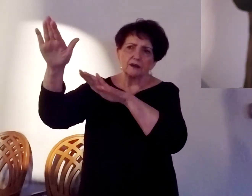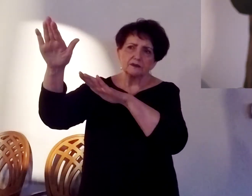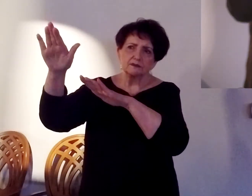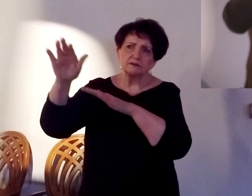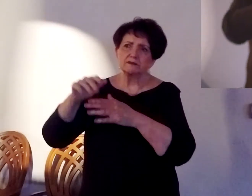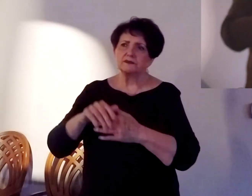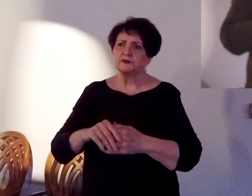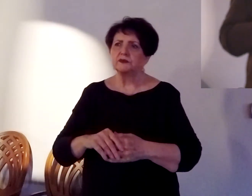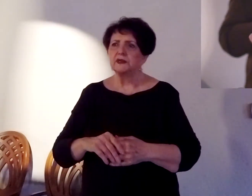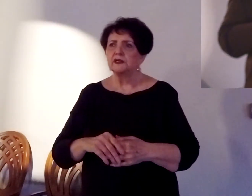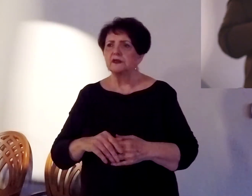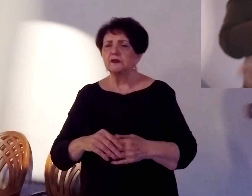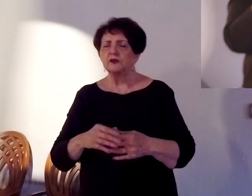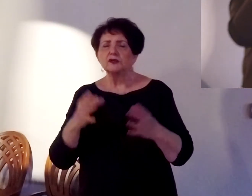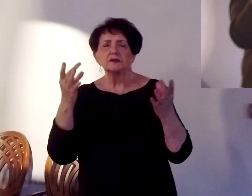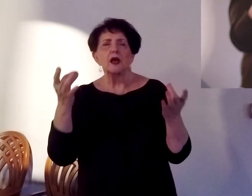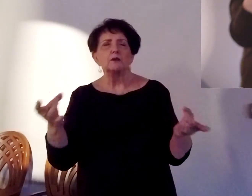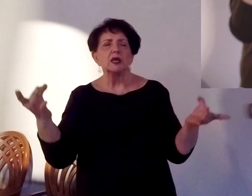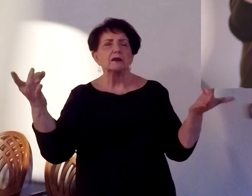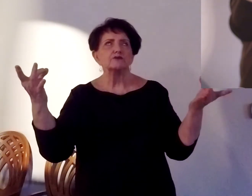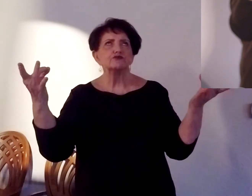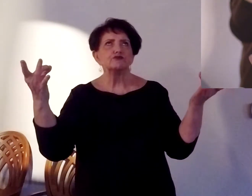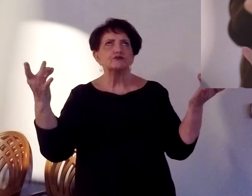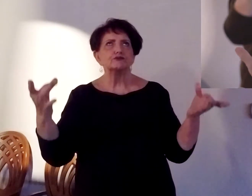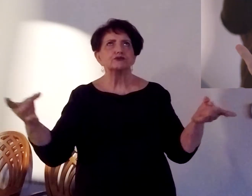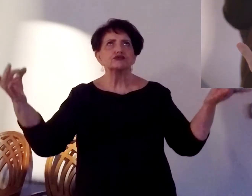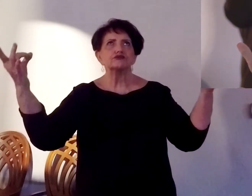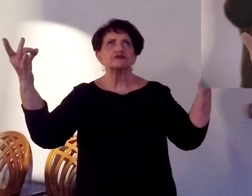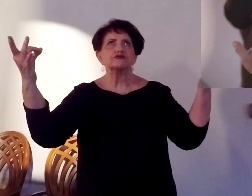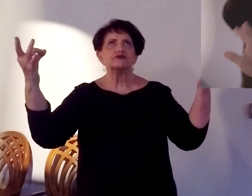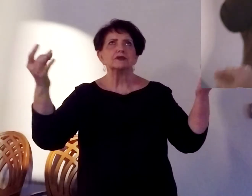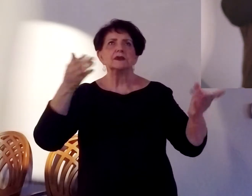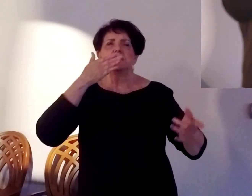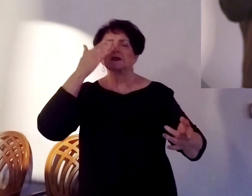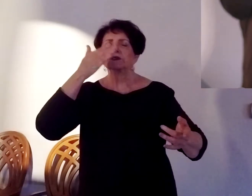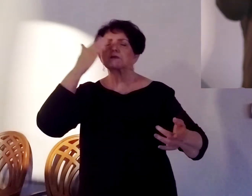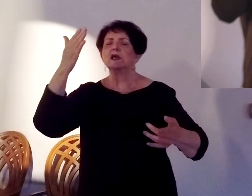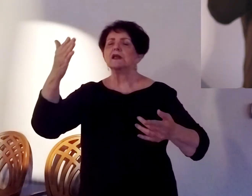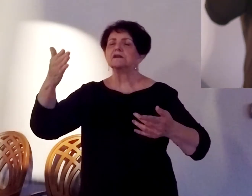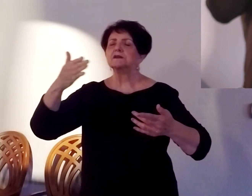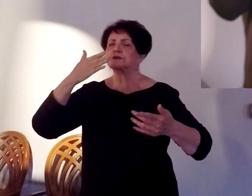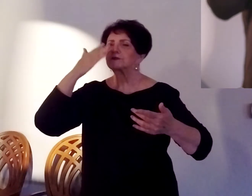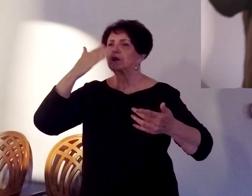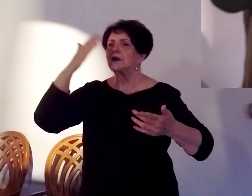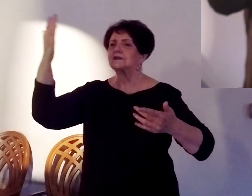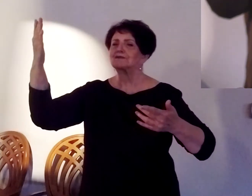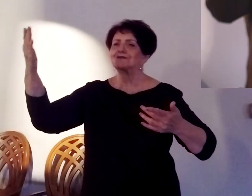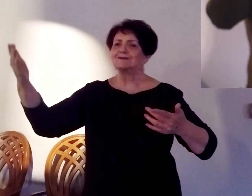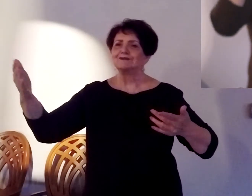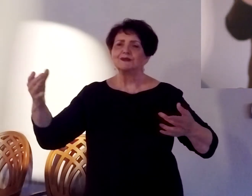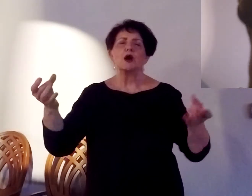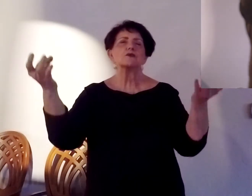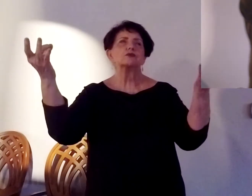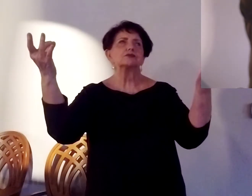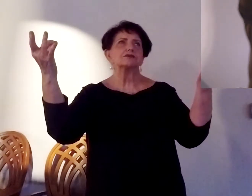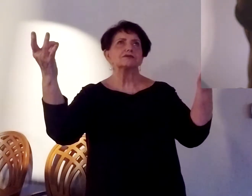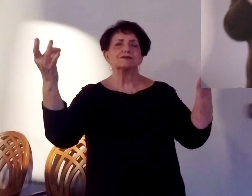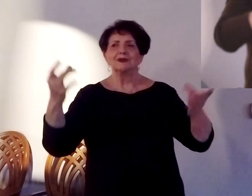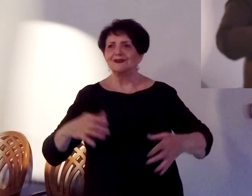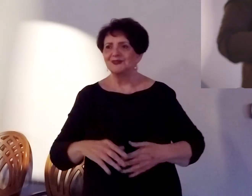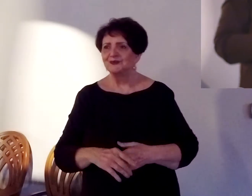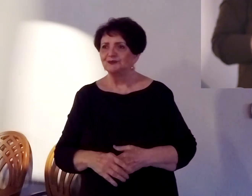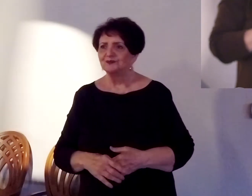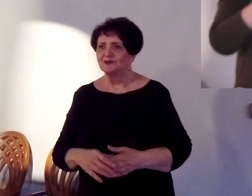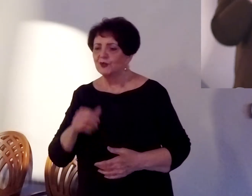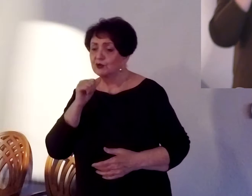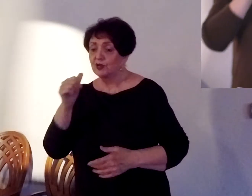and humming and sniffing incense and stuff, and I don't know what they do. But anyway, and I think about the Essenes that go out in the desert and just, you know, they're not